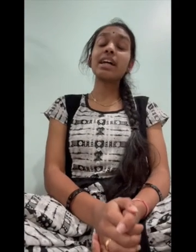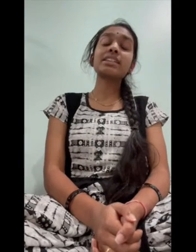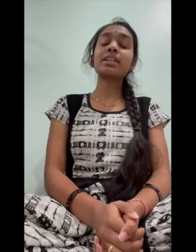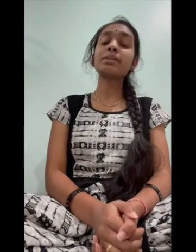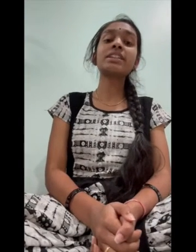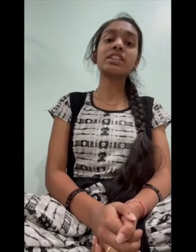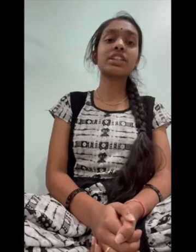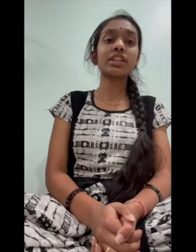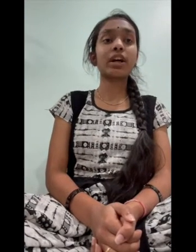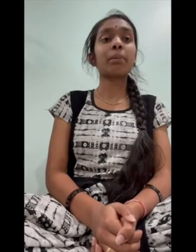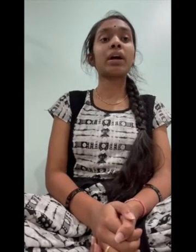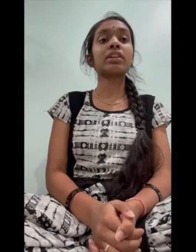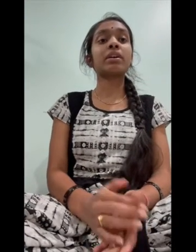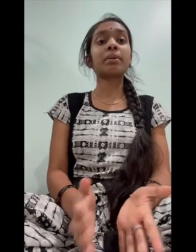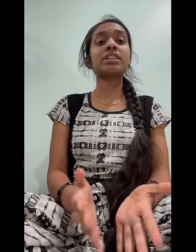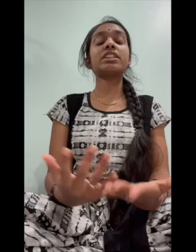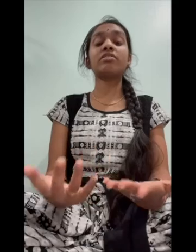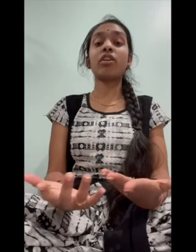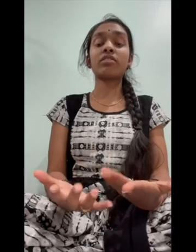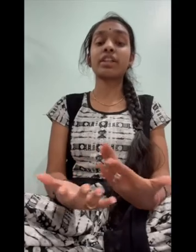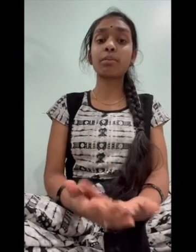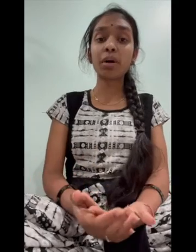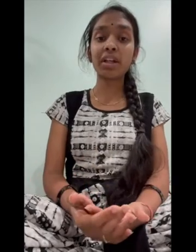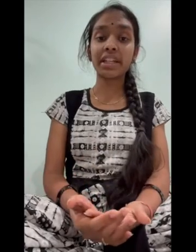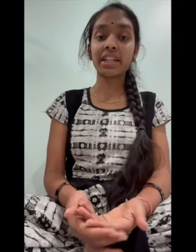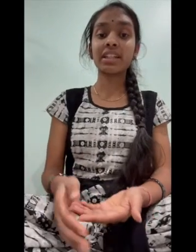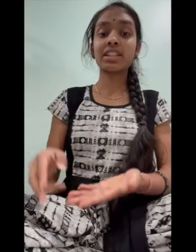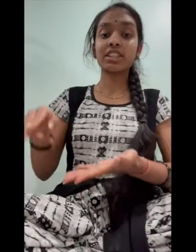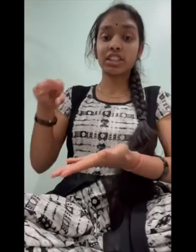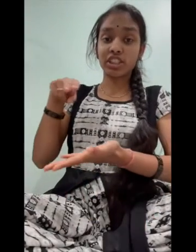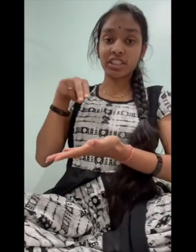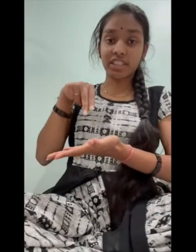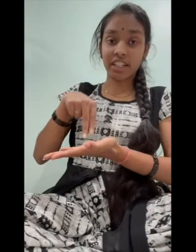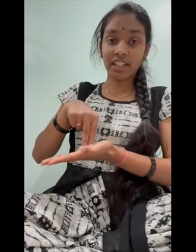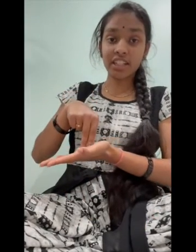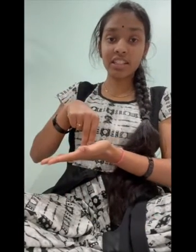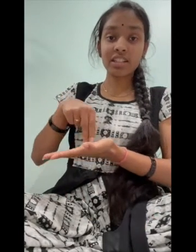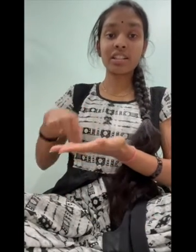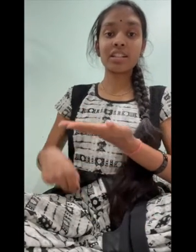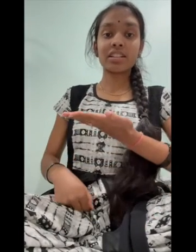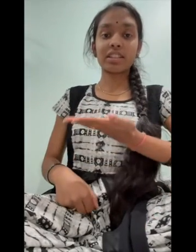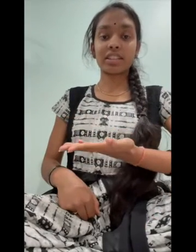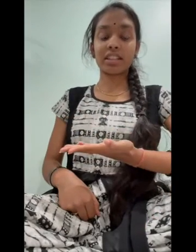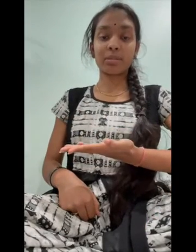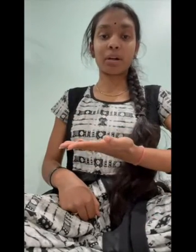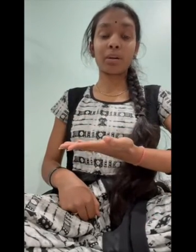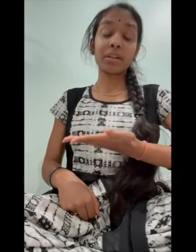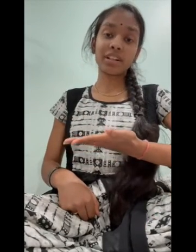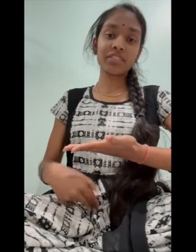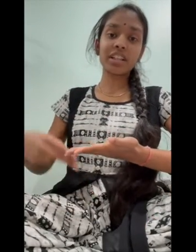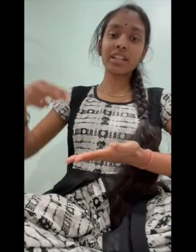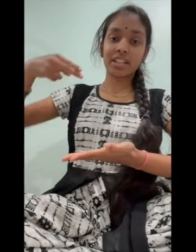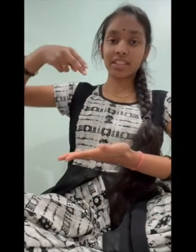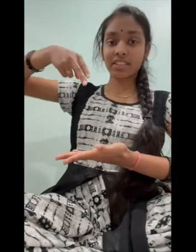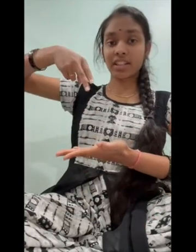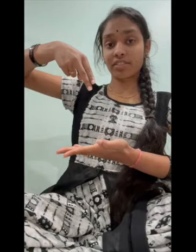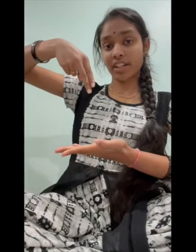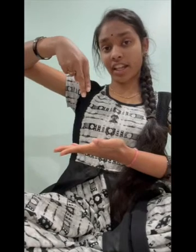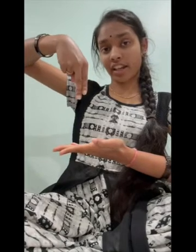Next, I'll be teaching you about the commands involving the body, such as standing. Just take your palm, your left hand like this, and your right hand, where